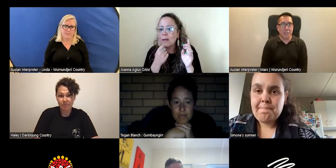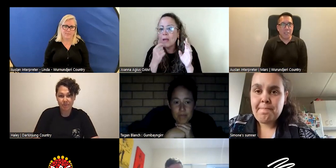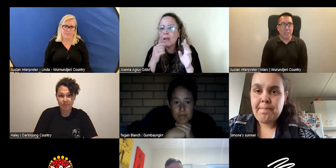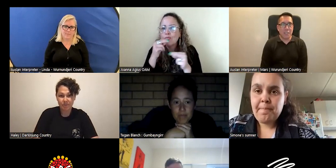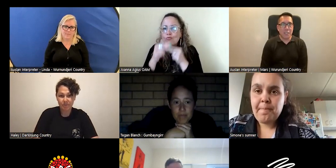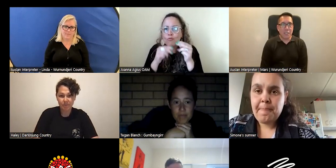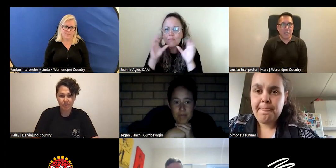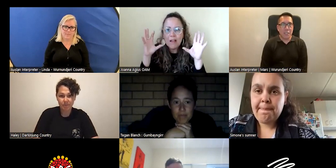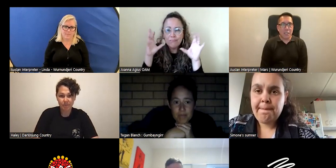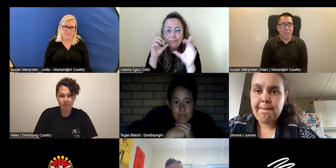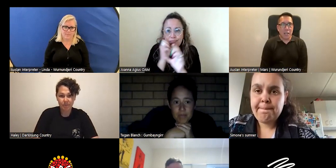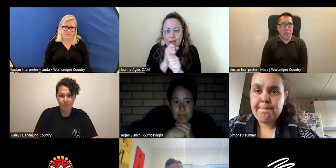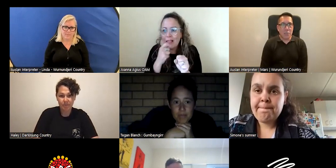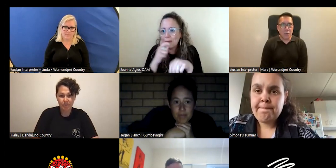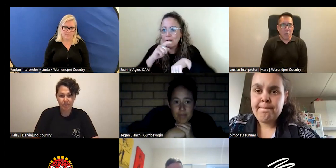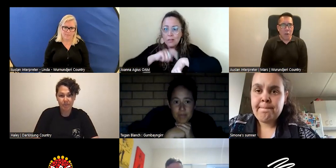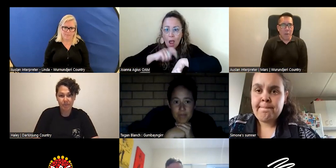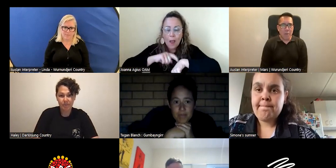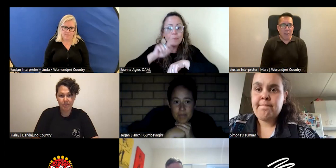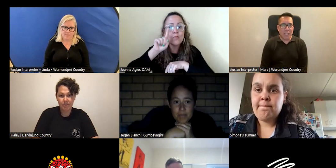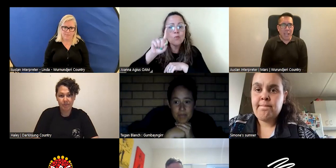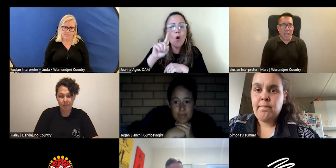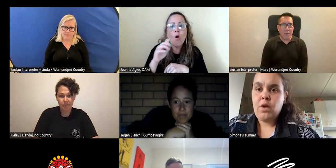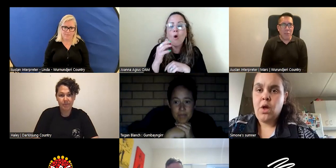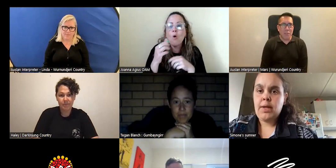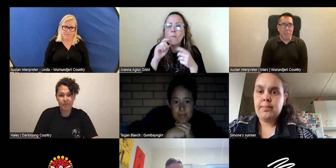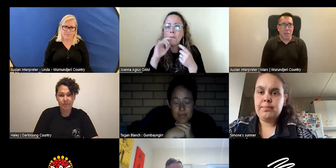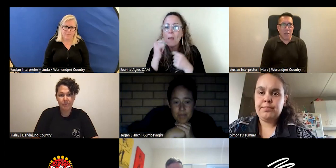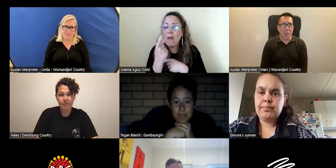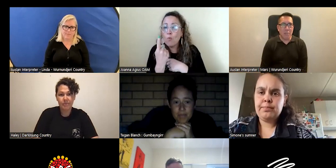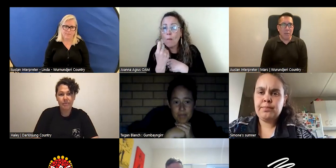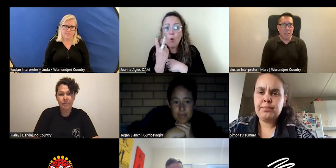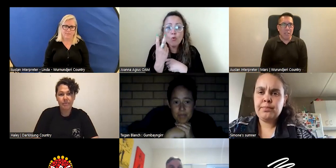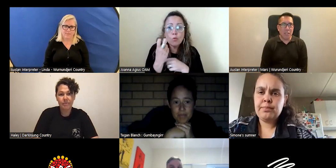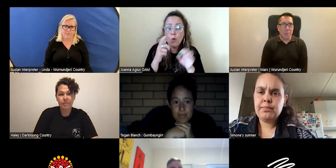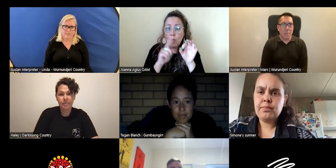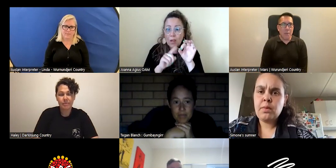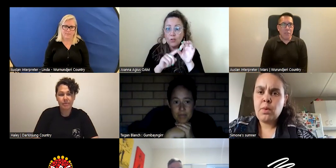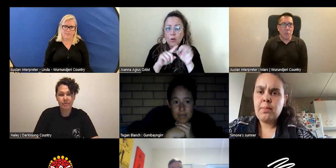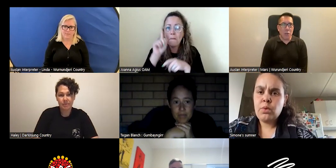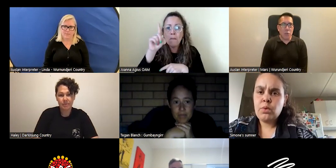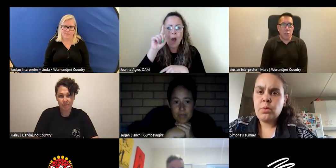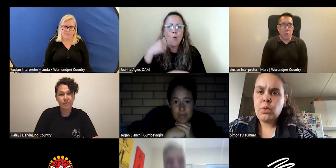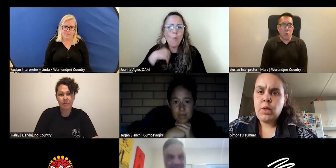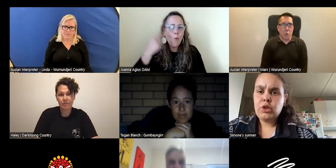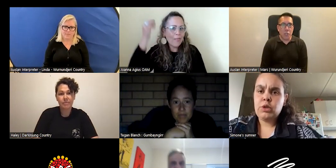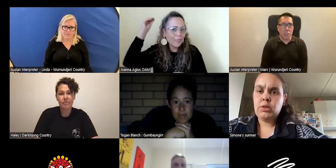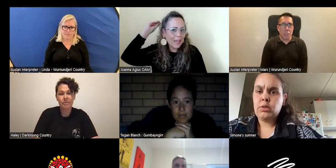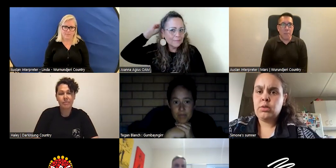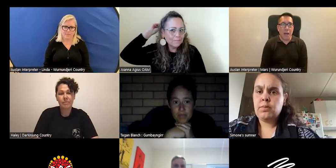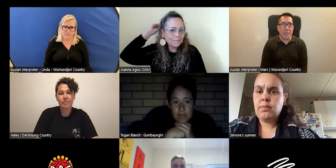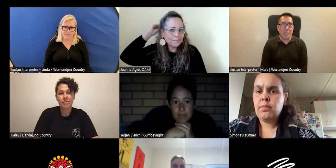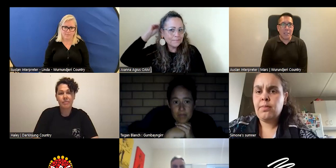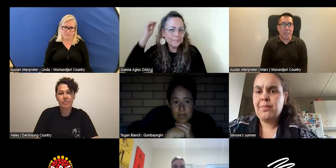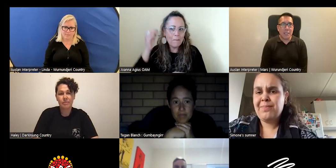Now, I just want to wrap up if I can because of the time. Maybe just one or two more